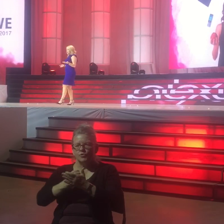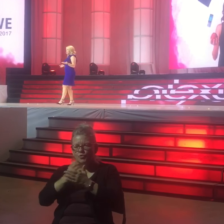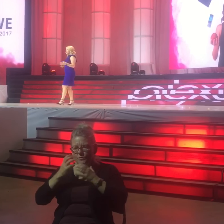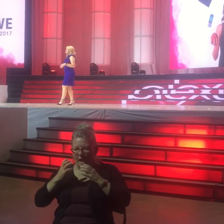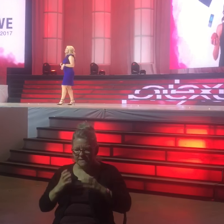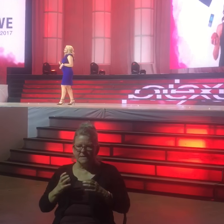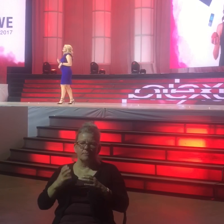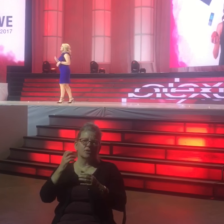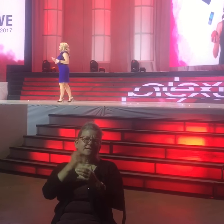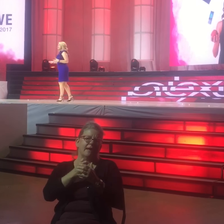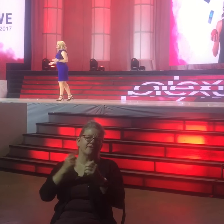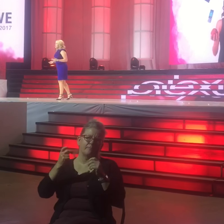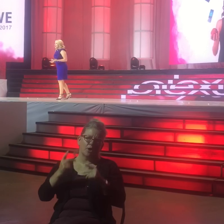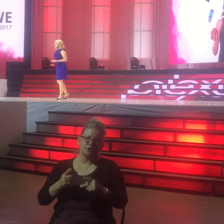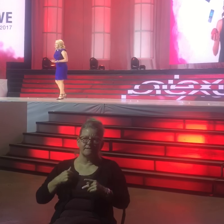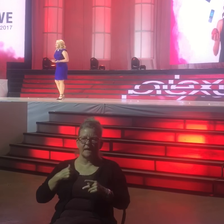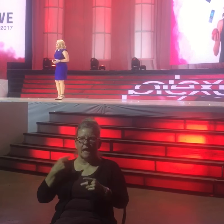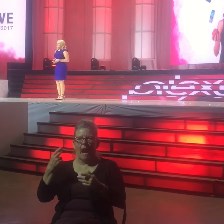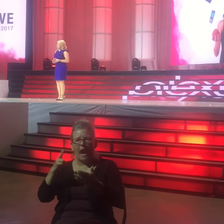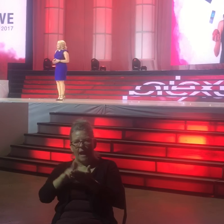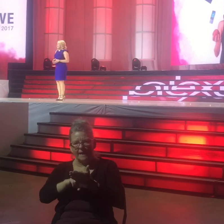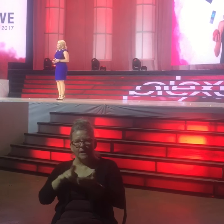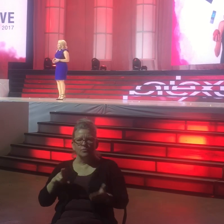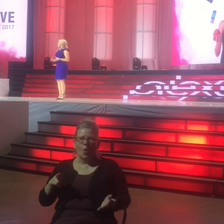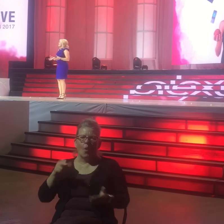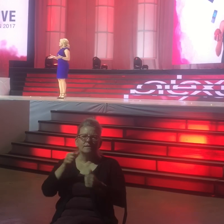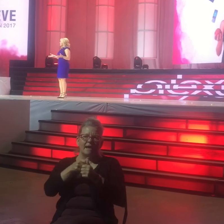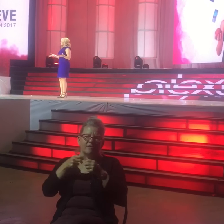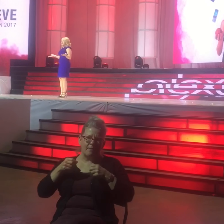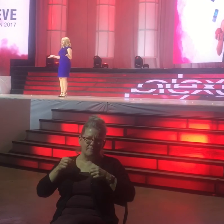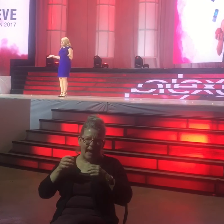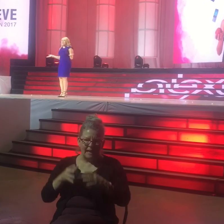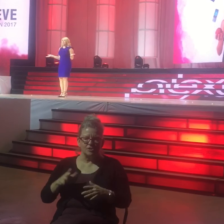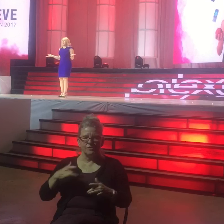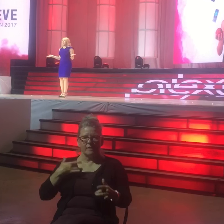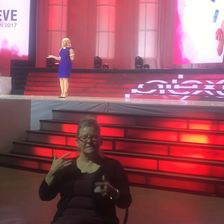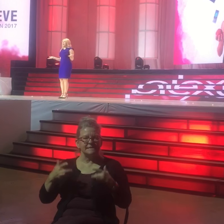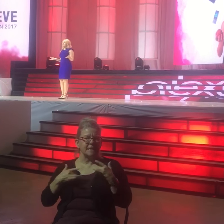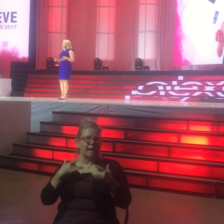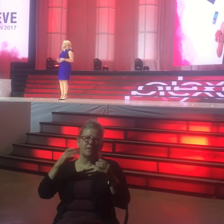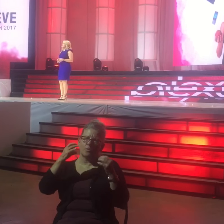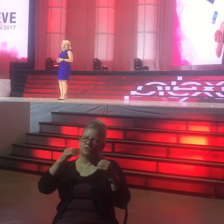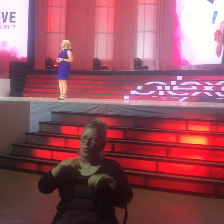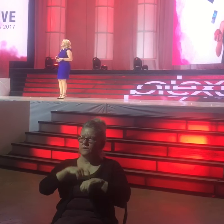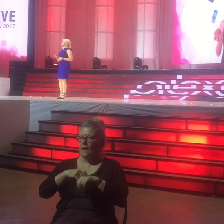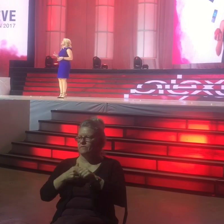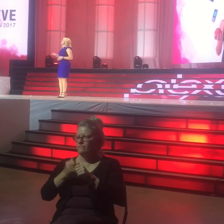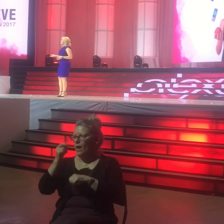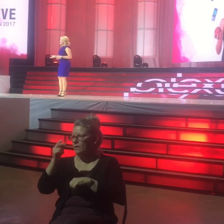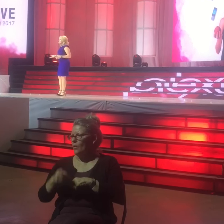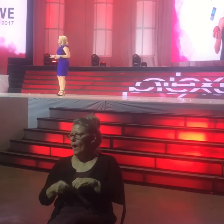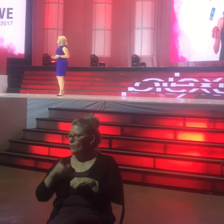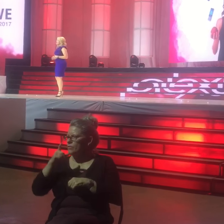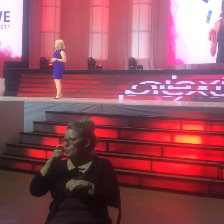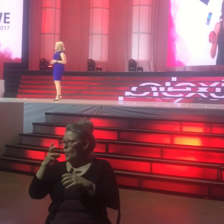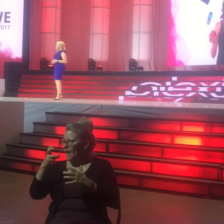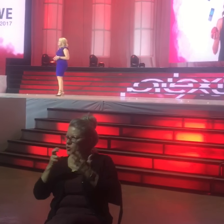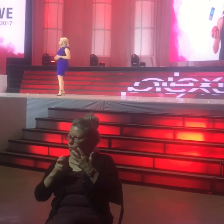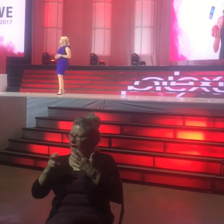I enrolled, every brand new ambassador who was excited, and of course, no time to follow up with those who wanted to advance